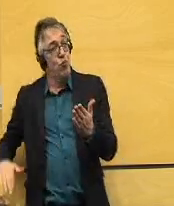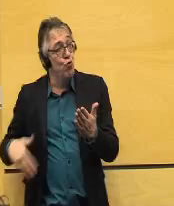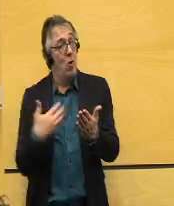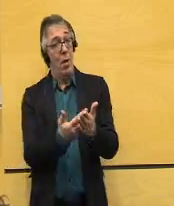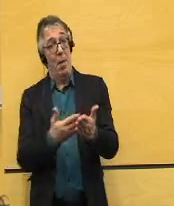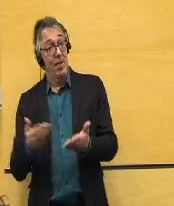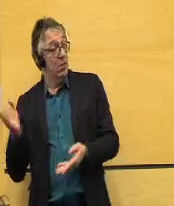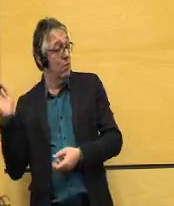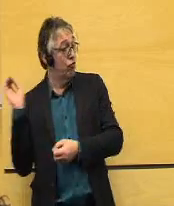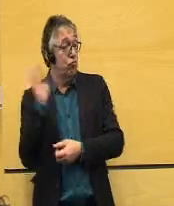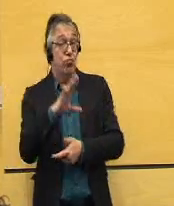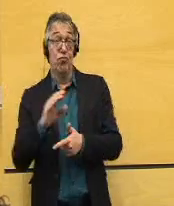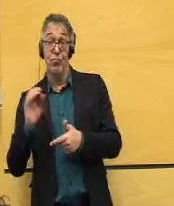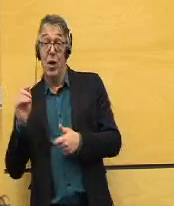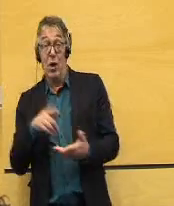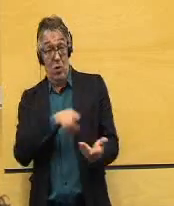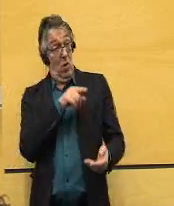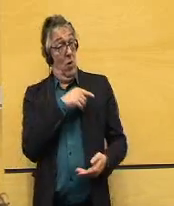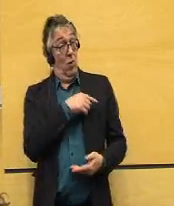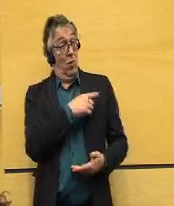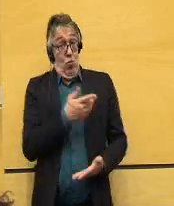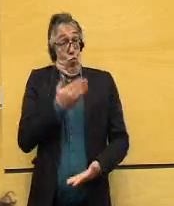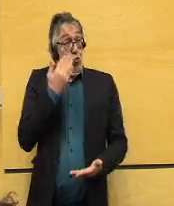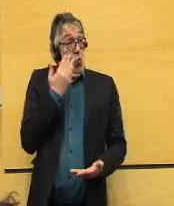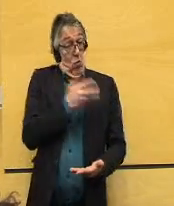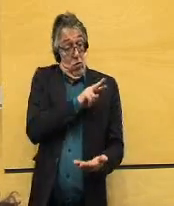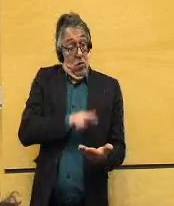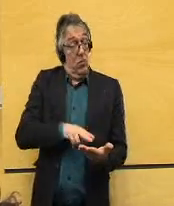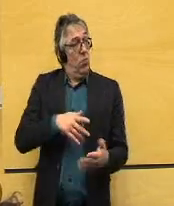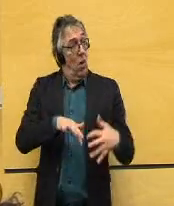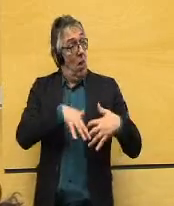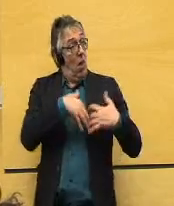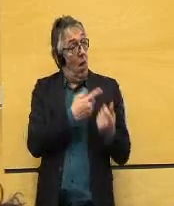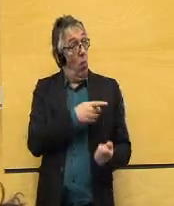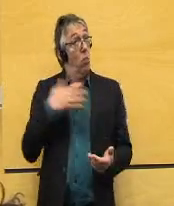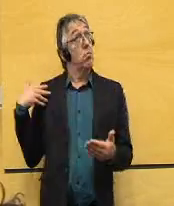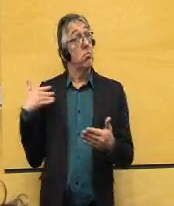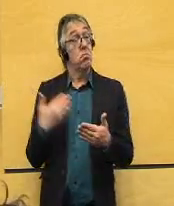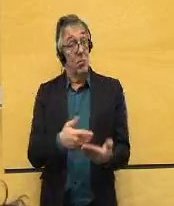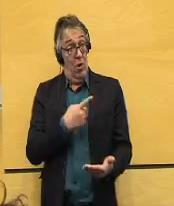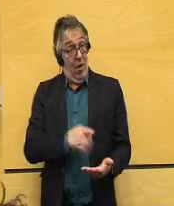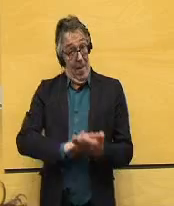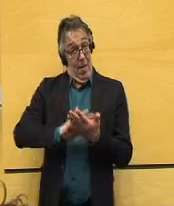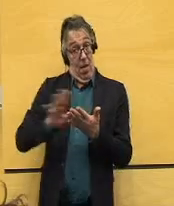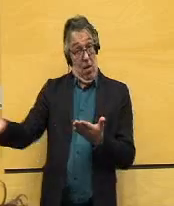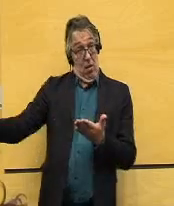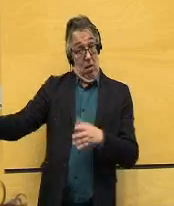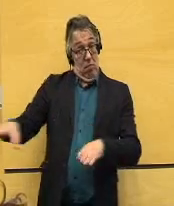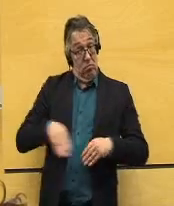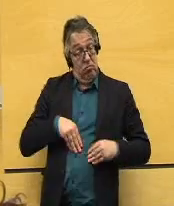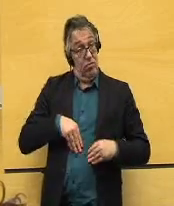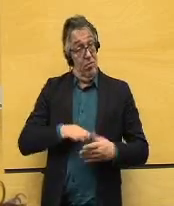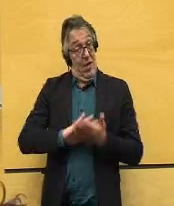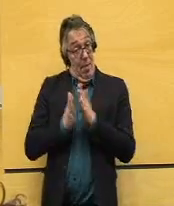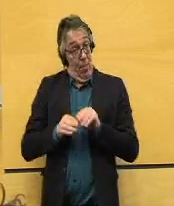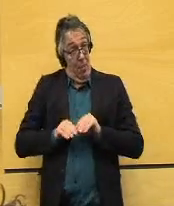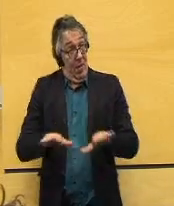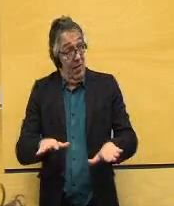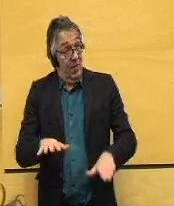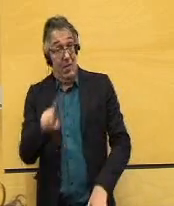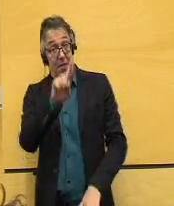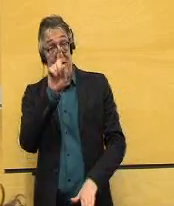do you implement the recommendations of the Commission? It's not clear to